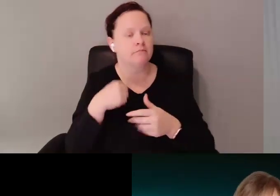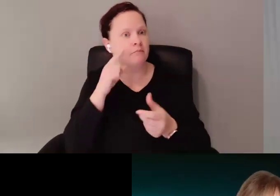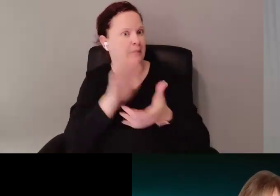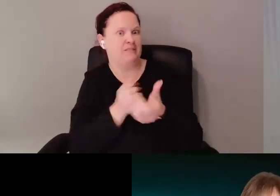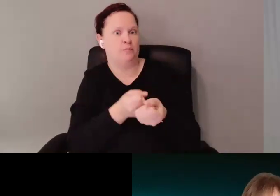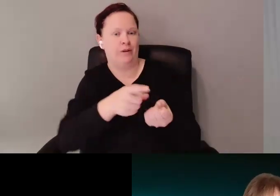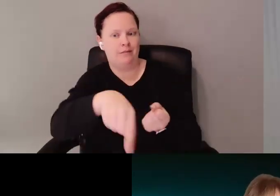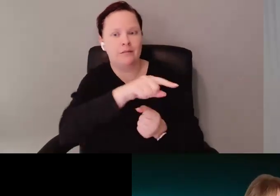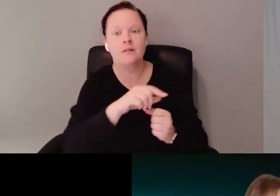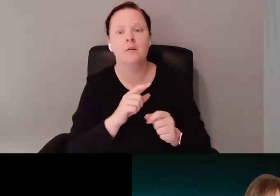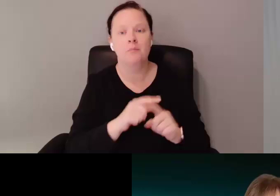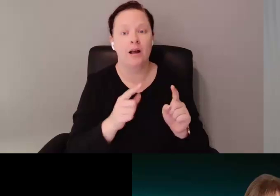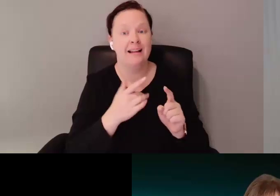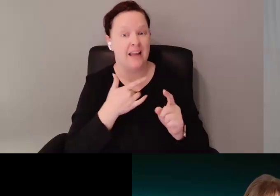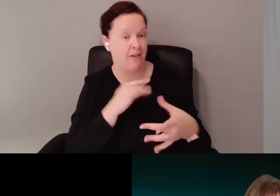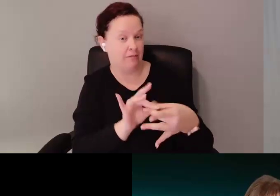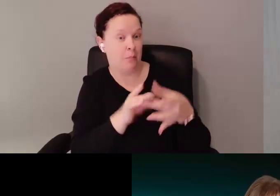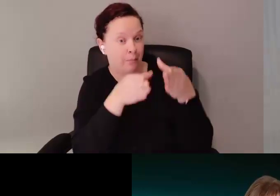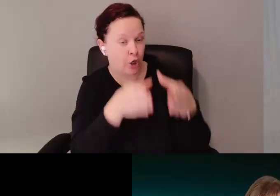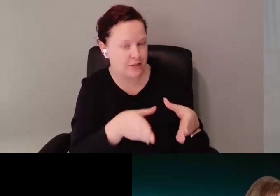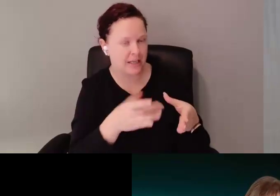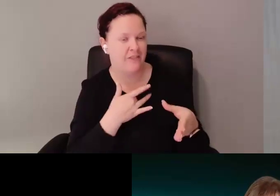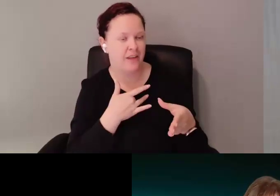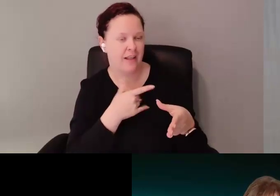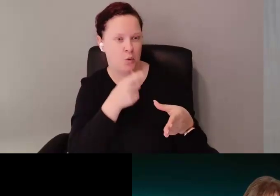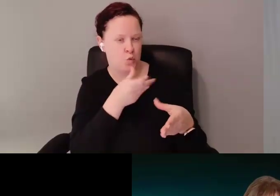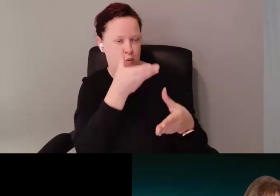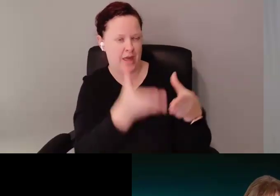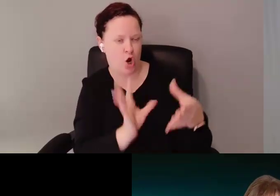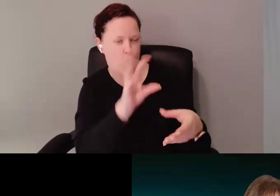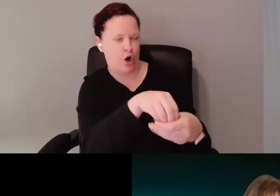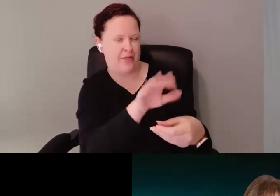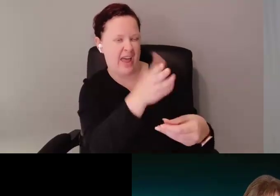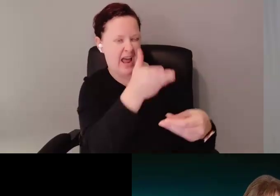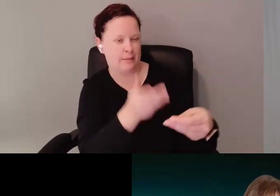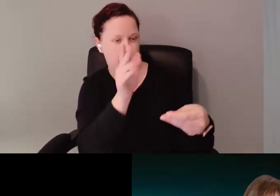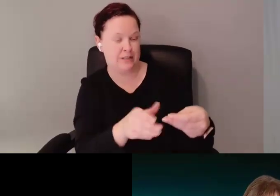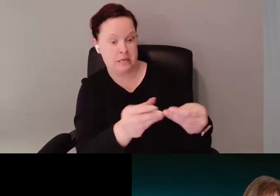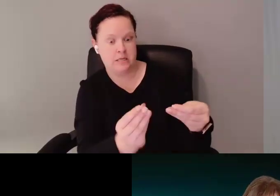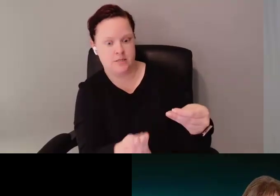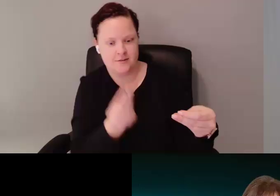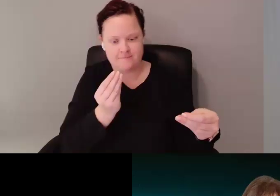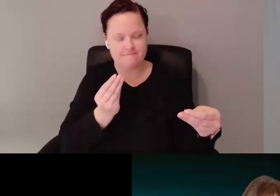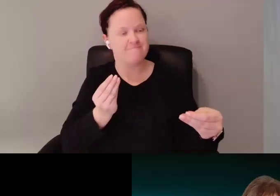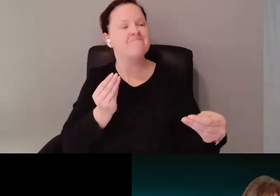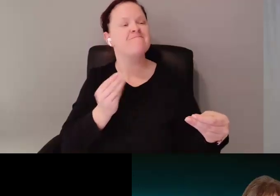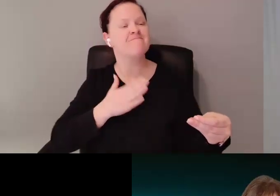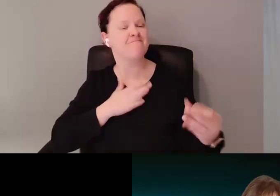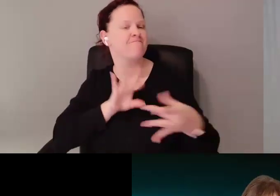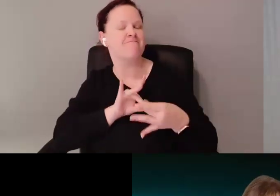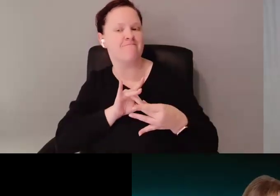But I go away feeling like I have a little piece of them because they told me a little story about how they made it, and then they